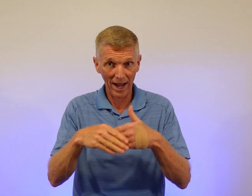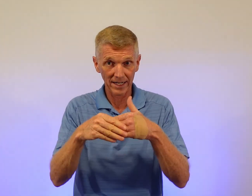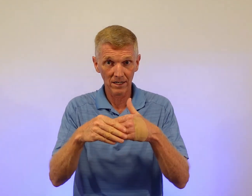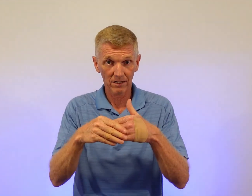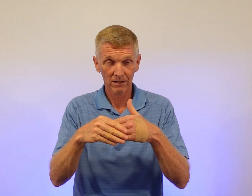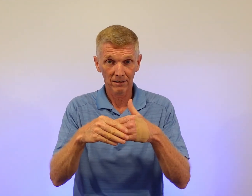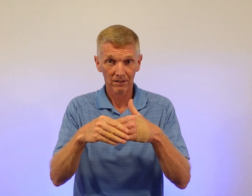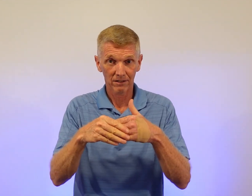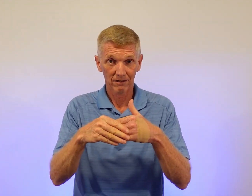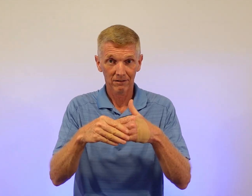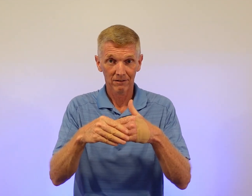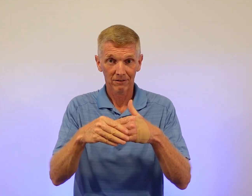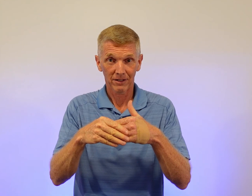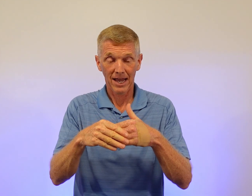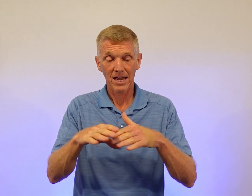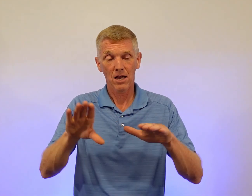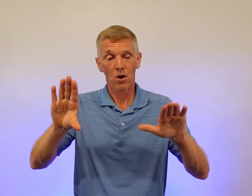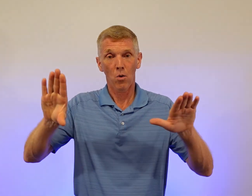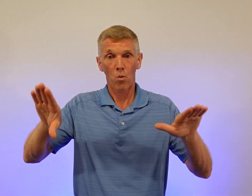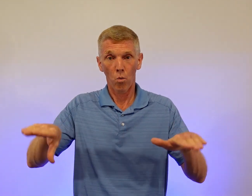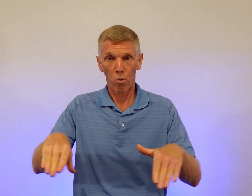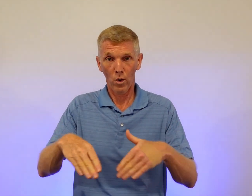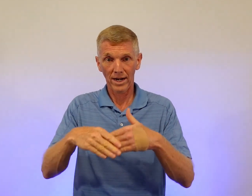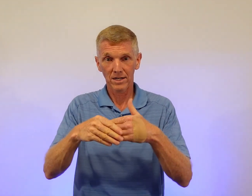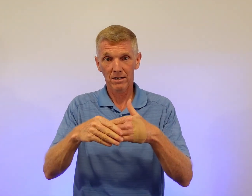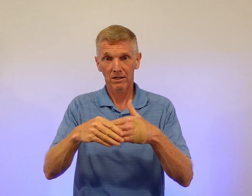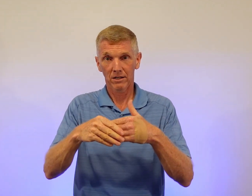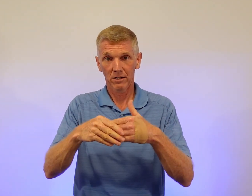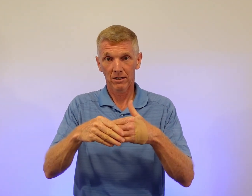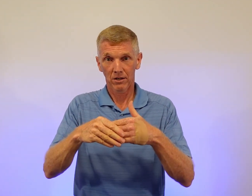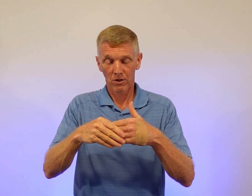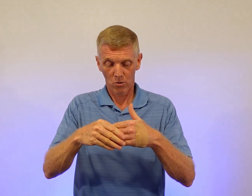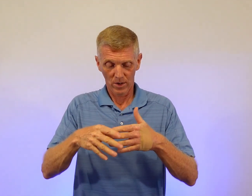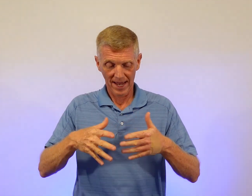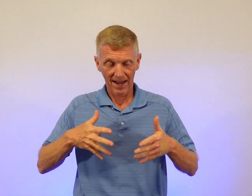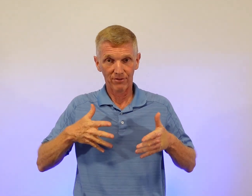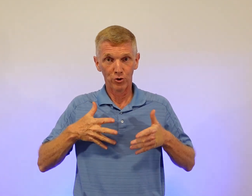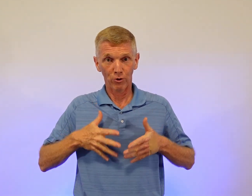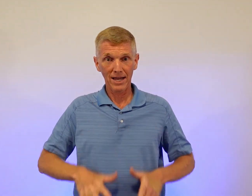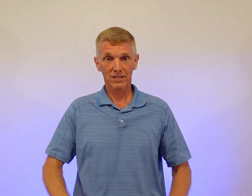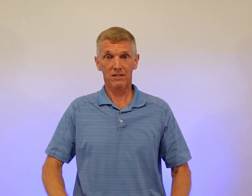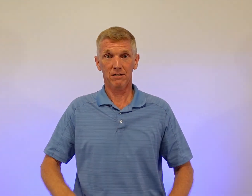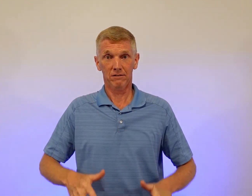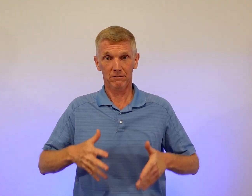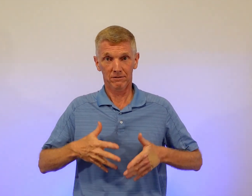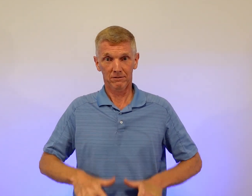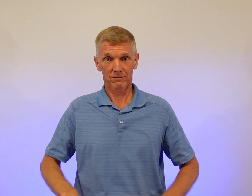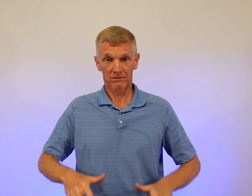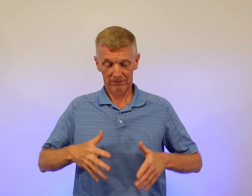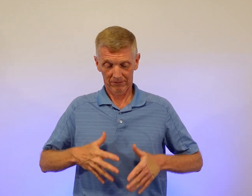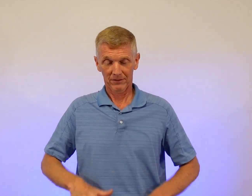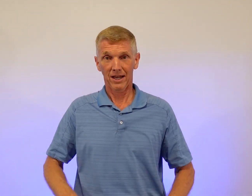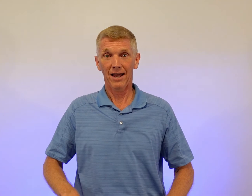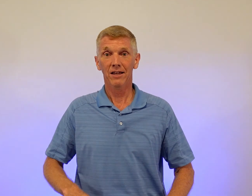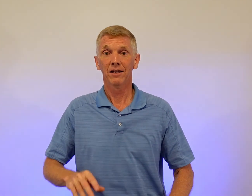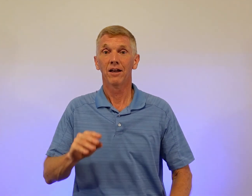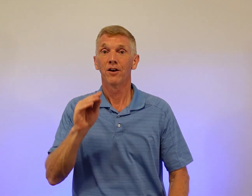wedding. Okay, wedding. We have dress. Okay,